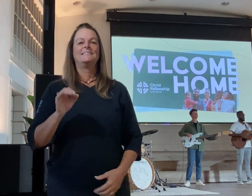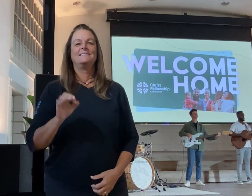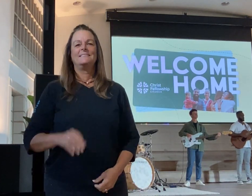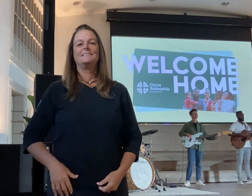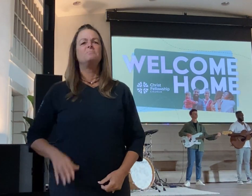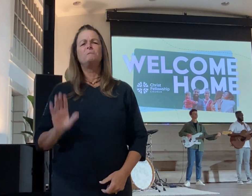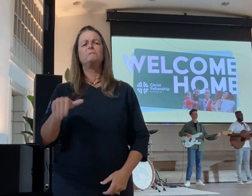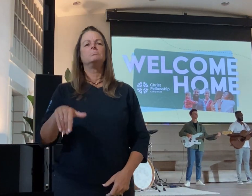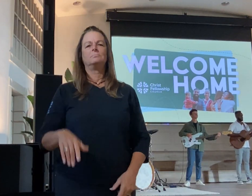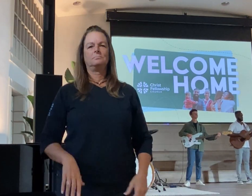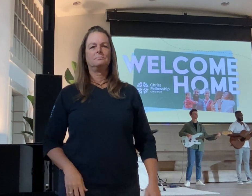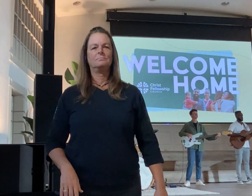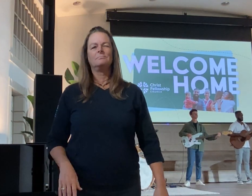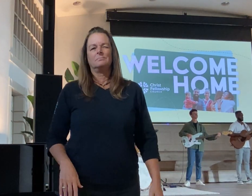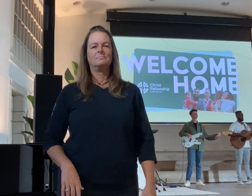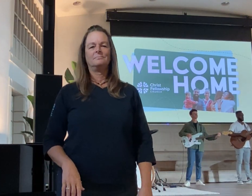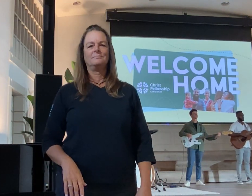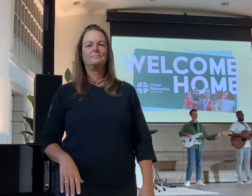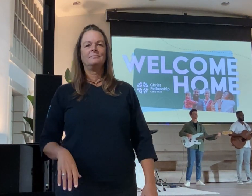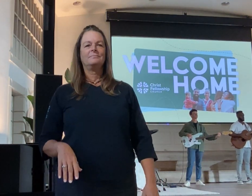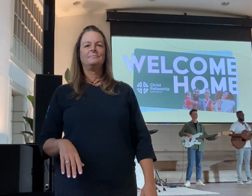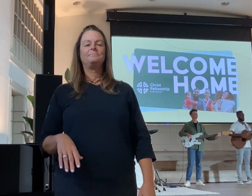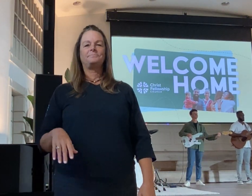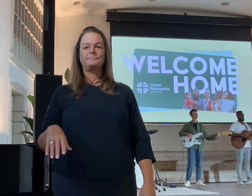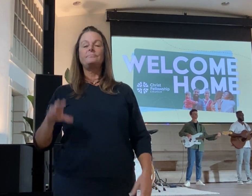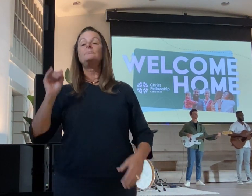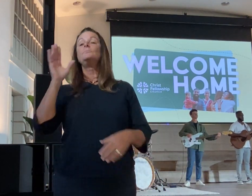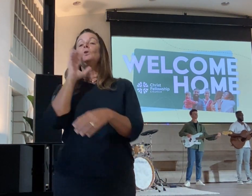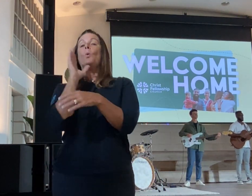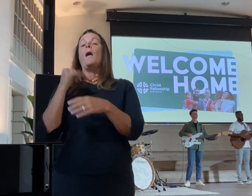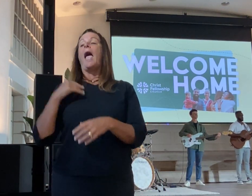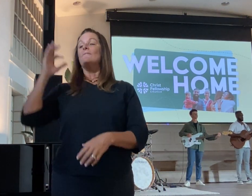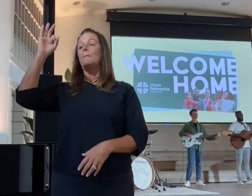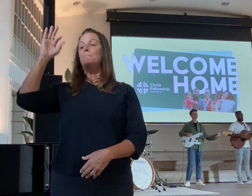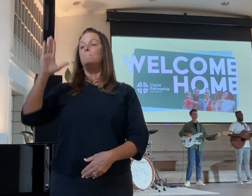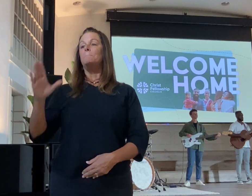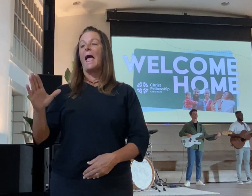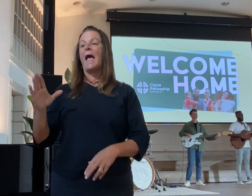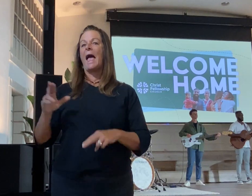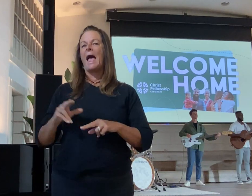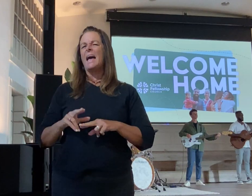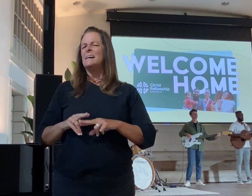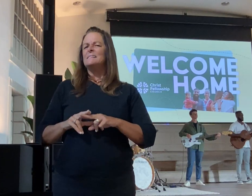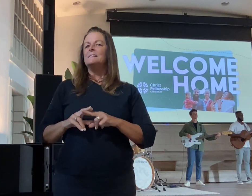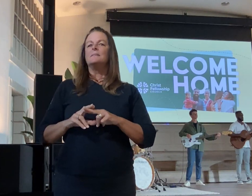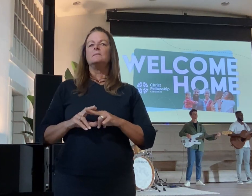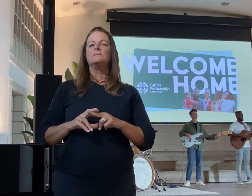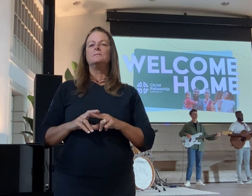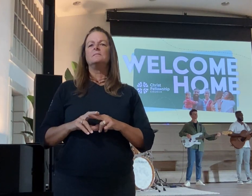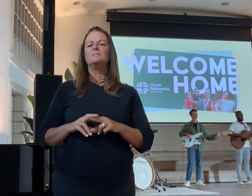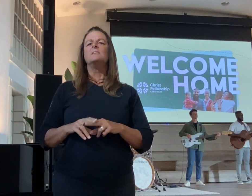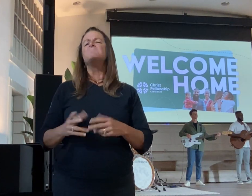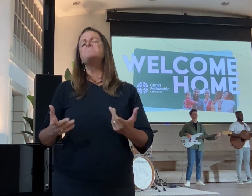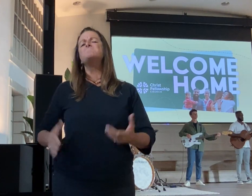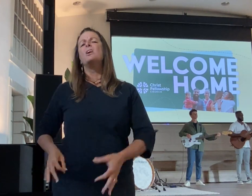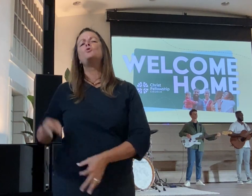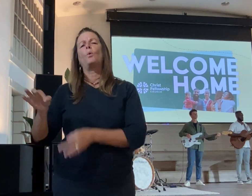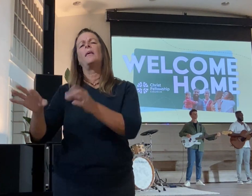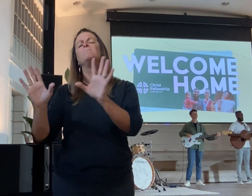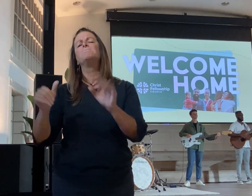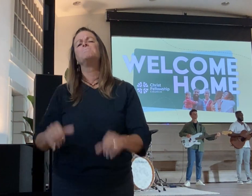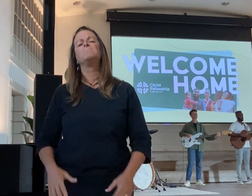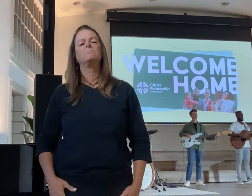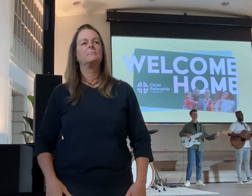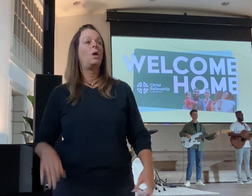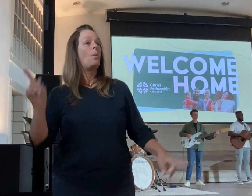jump into the message this morning with Pastor Julie bringing the word, I want to highlight something real quick for the ladies. Where are the